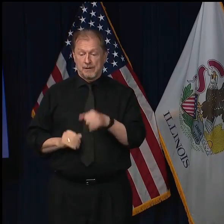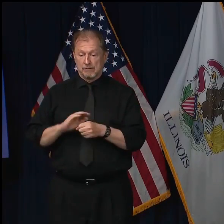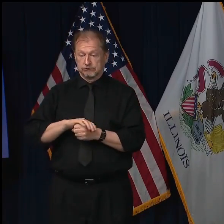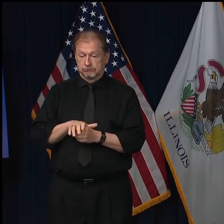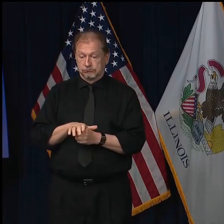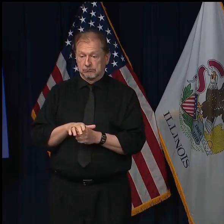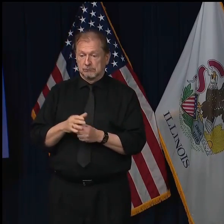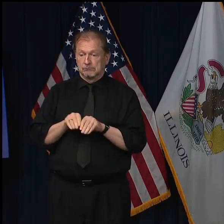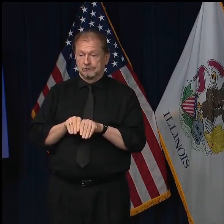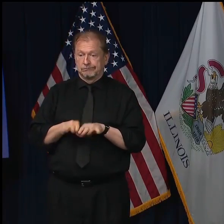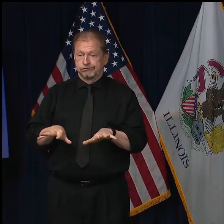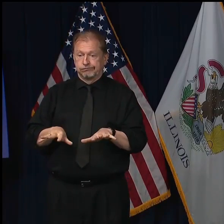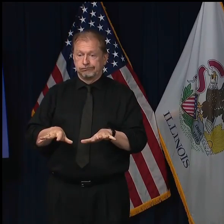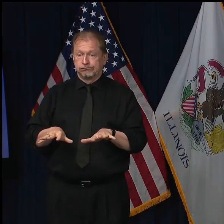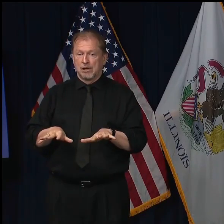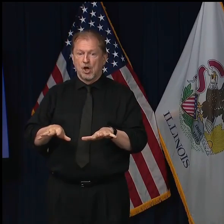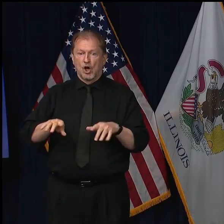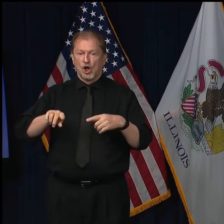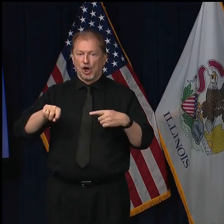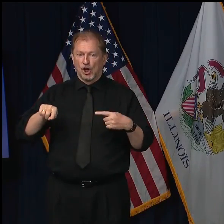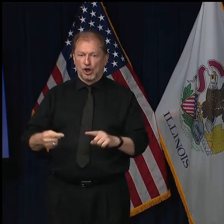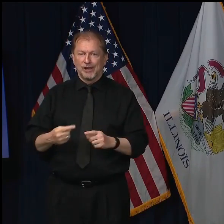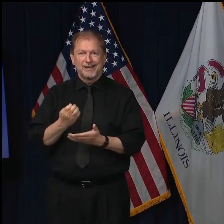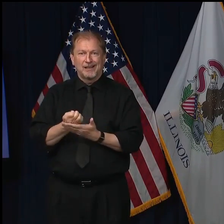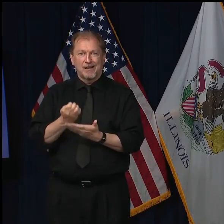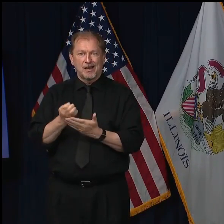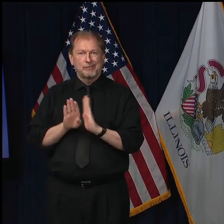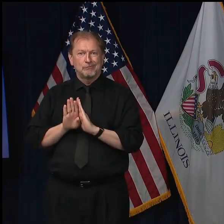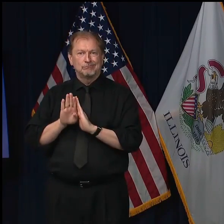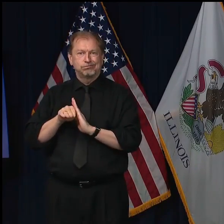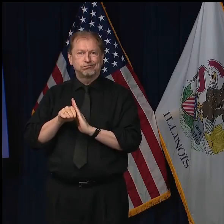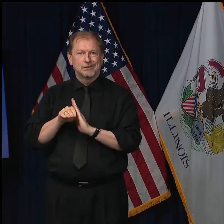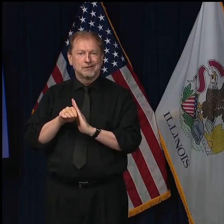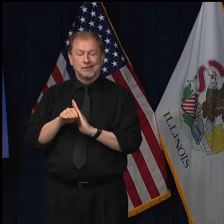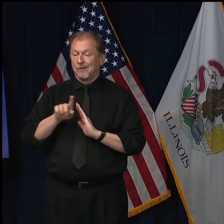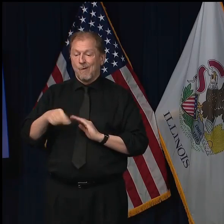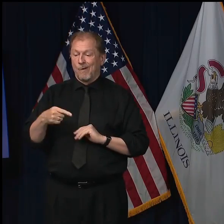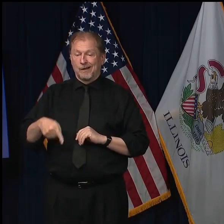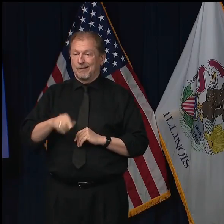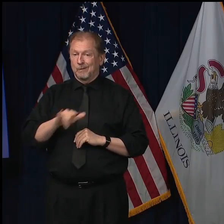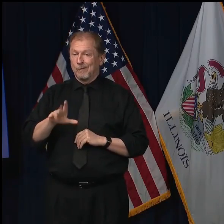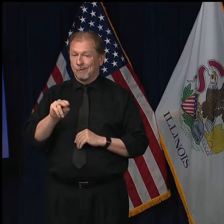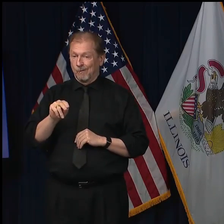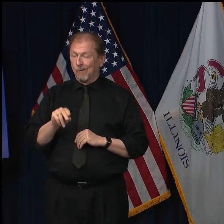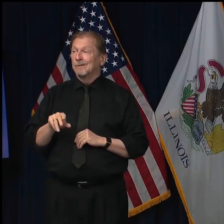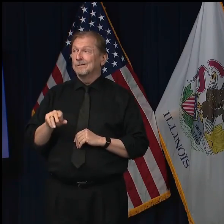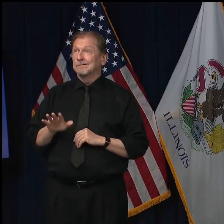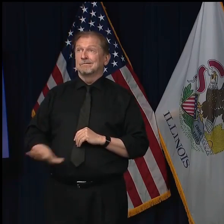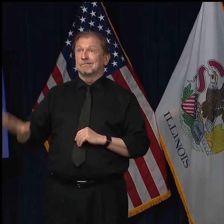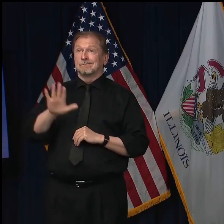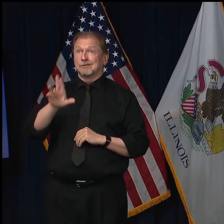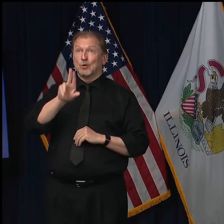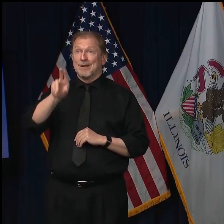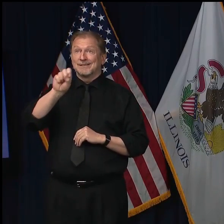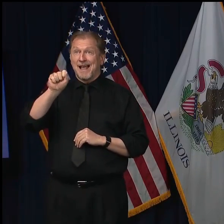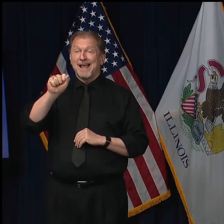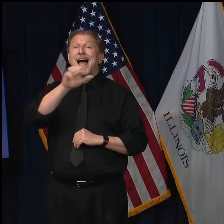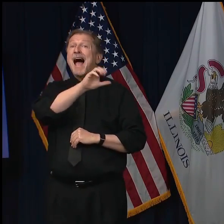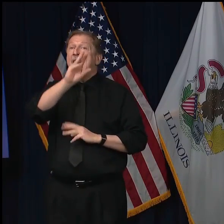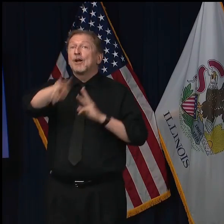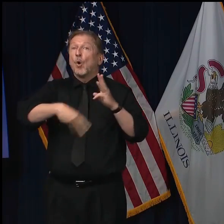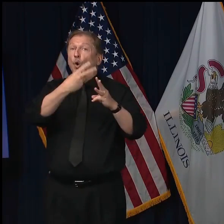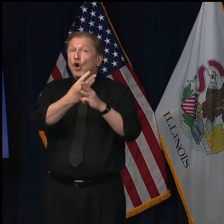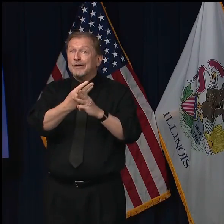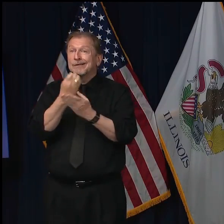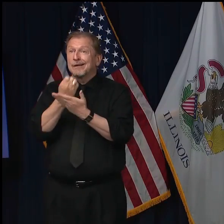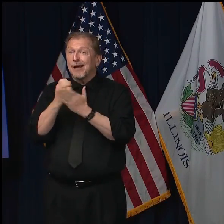wreaked upon our economy, the economy of the United States and that of the world, is mind-boggling. The